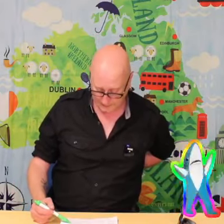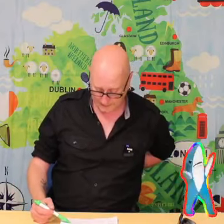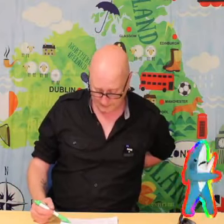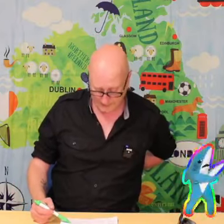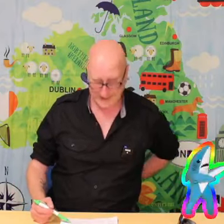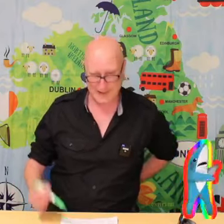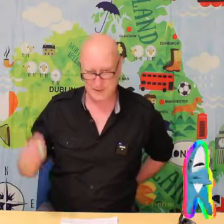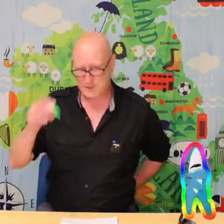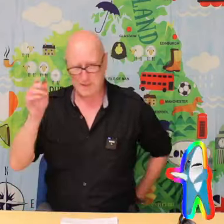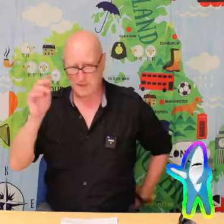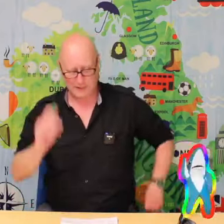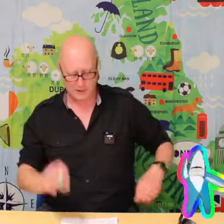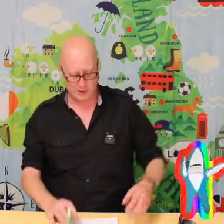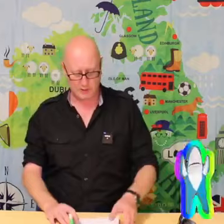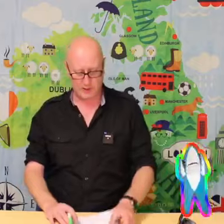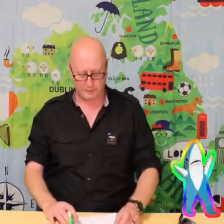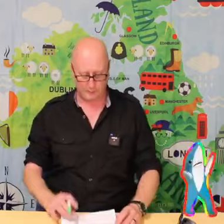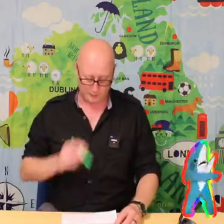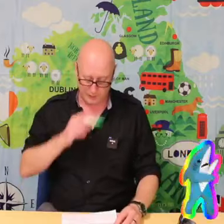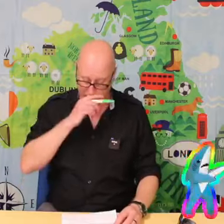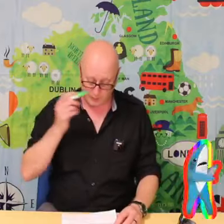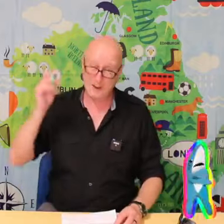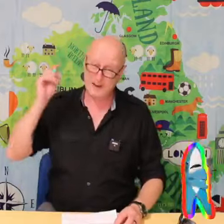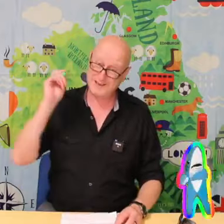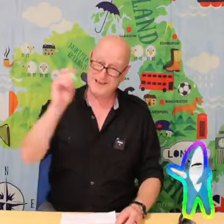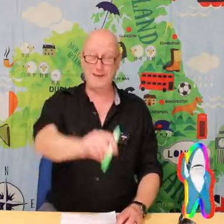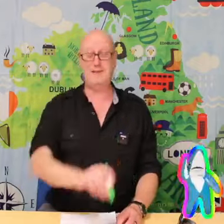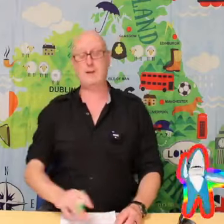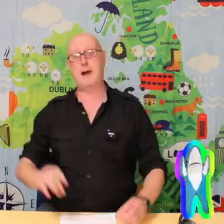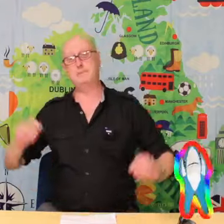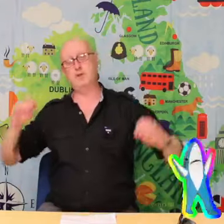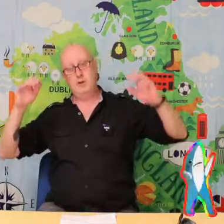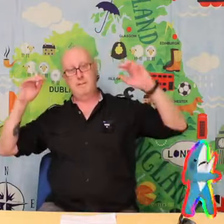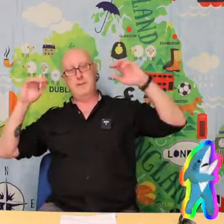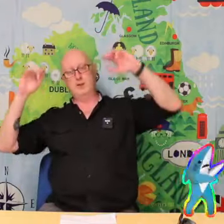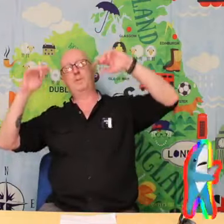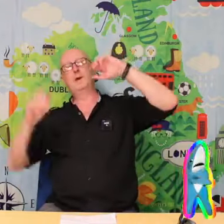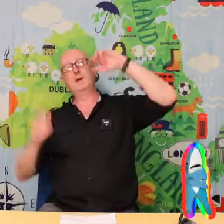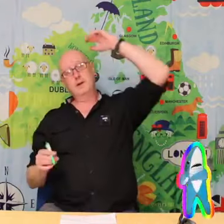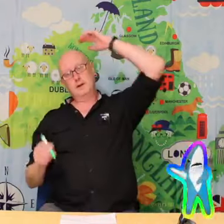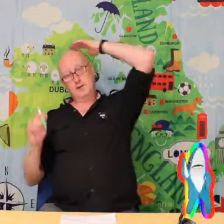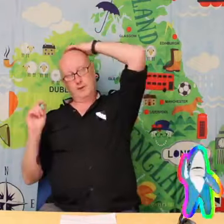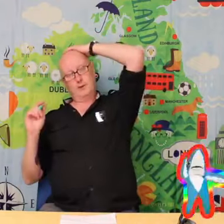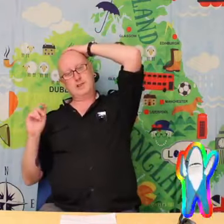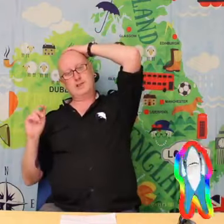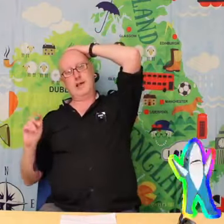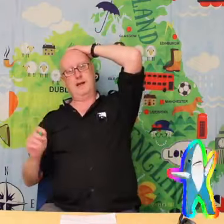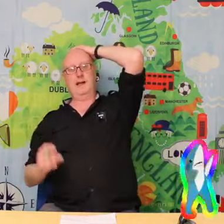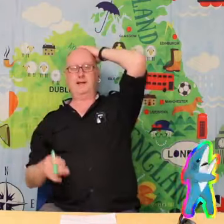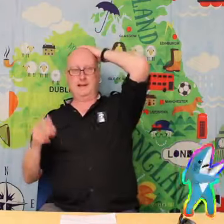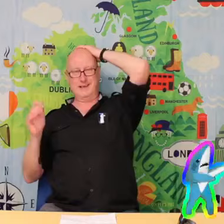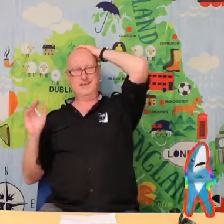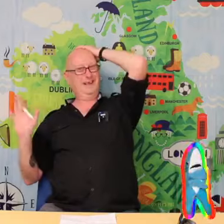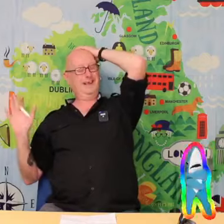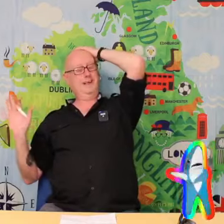the weekend, maybe back to Tuesday night with her brother, which is cool. David's absolutely made up because for the first time in like a gazillion years,